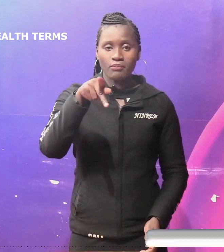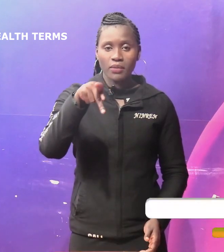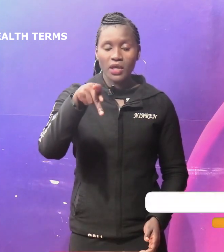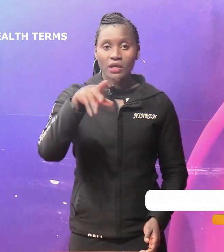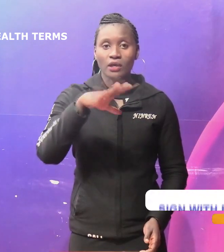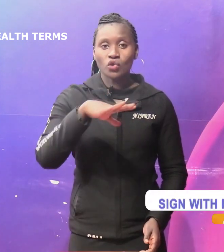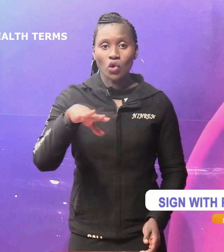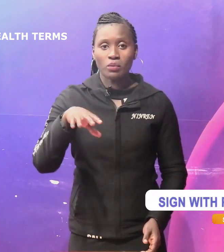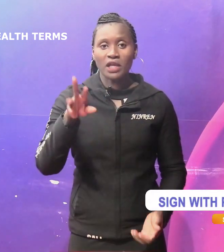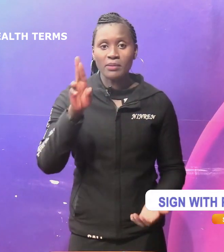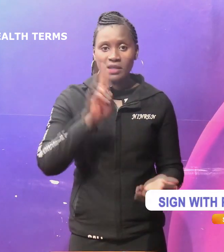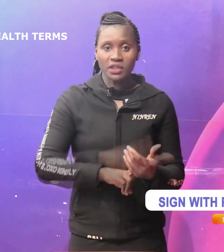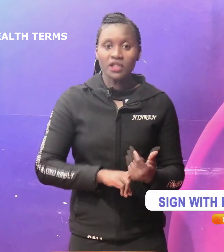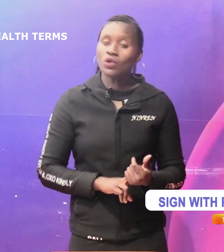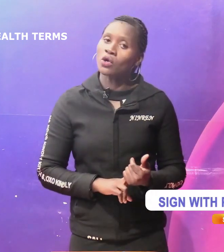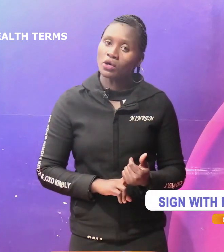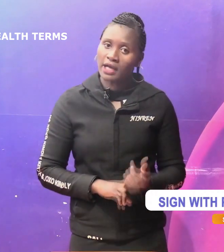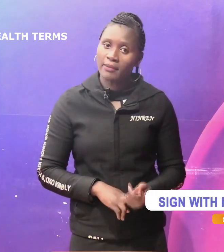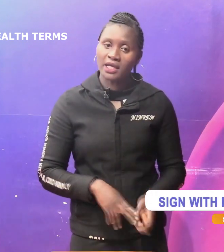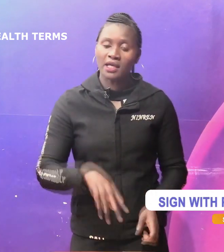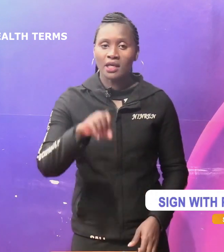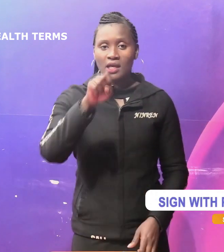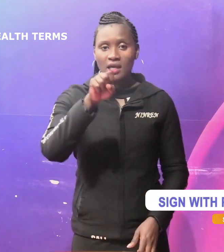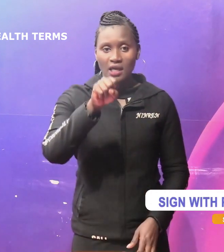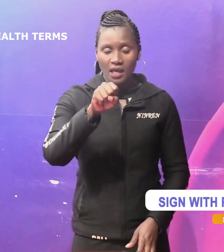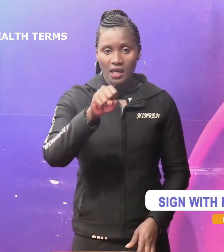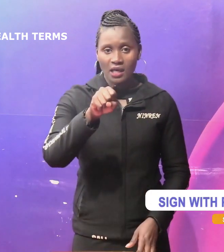S-O-A-P, soap. Let me repeat it or come again,